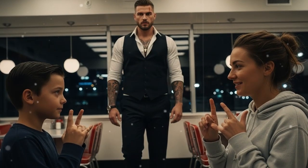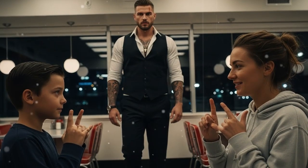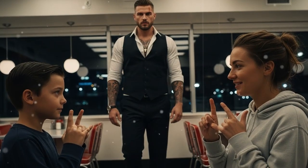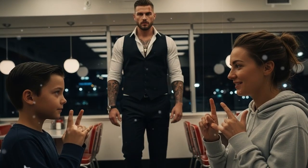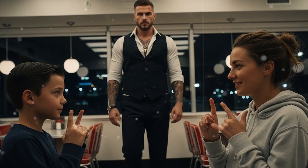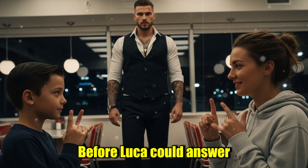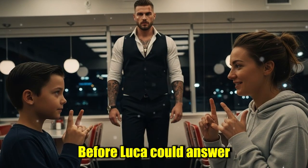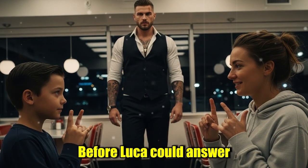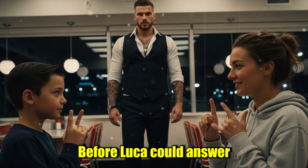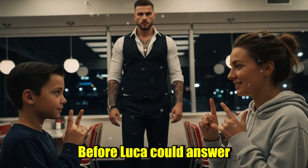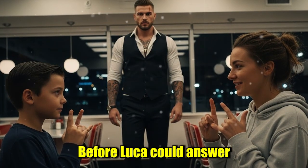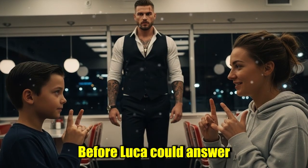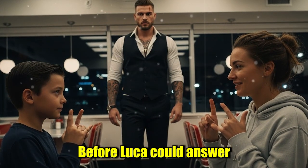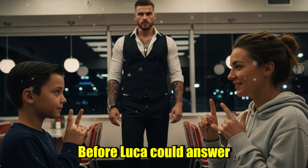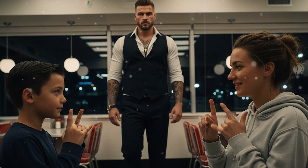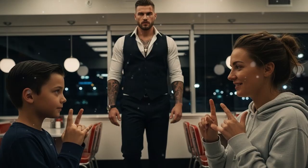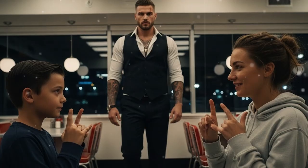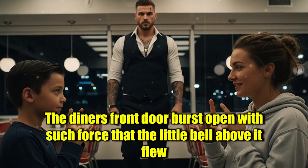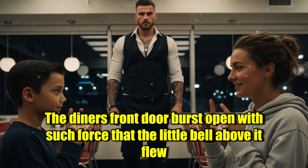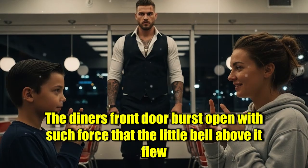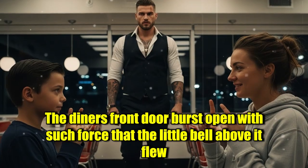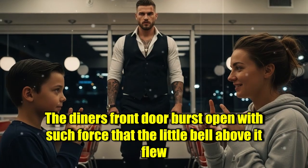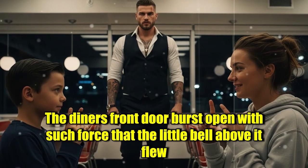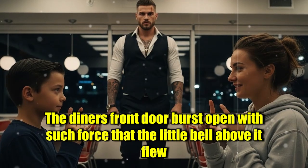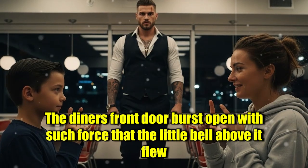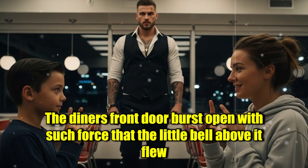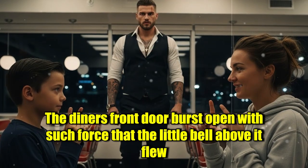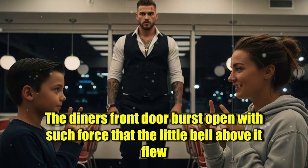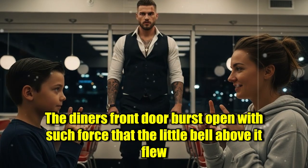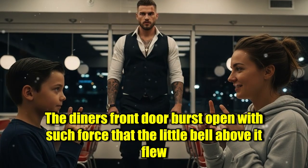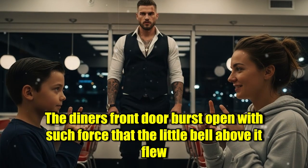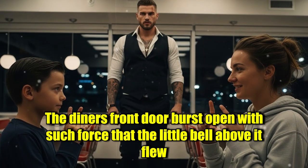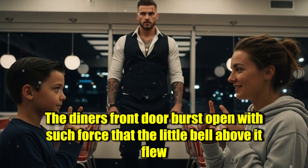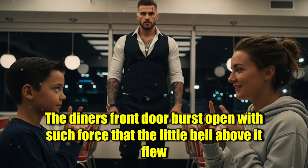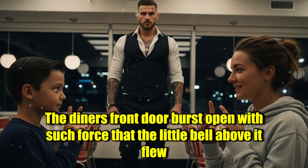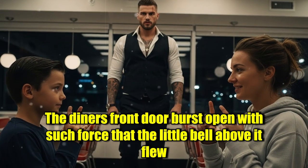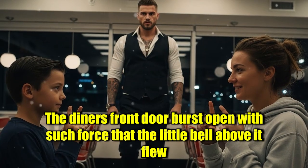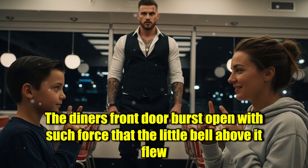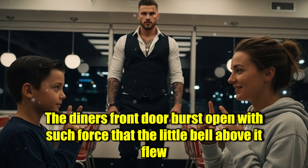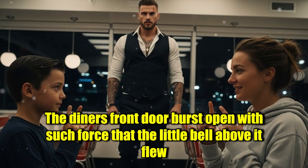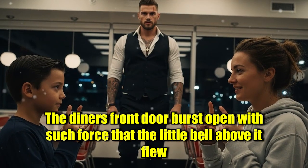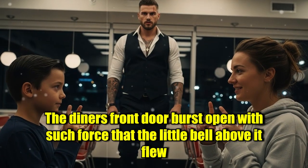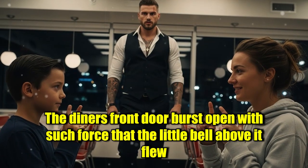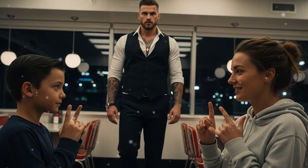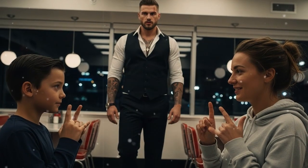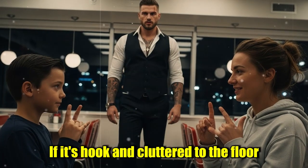parents?" Before Luca could answer, the diner's front door burst open with such force that the little bell above it flew off its hook